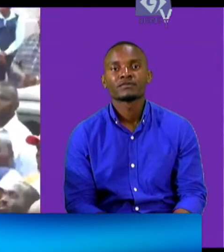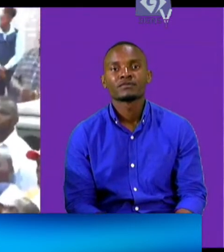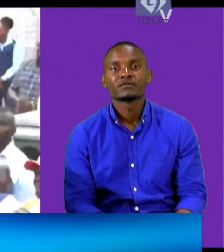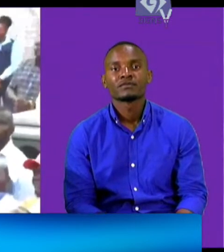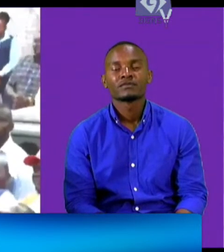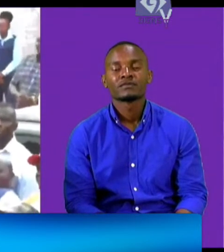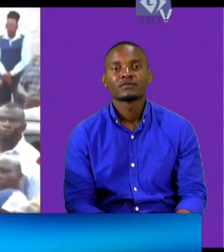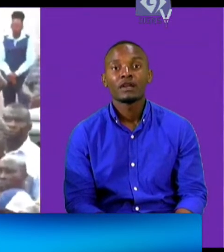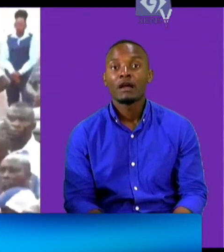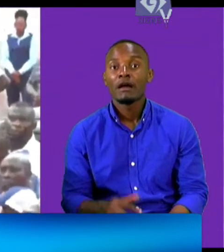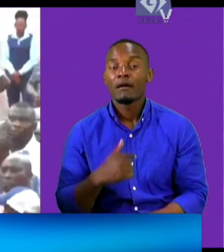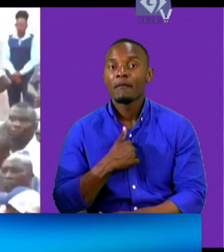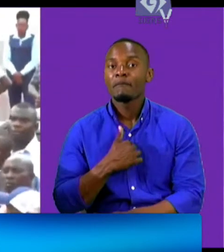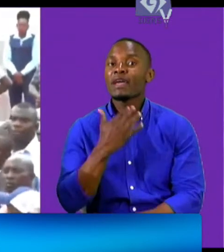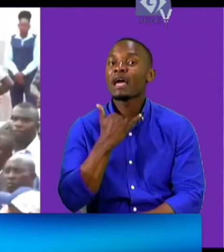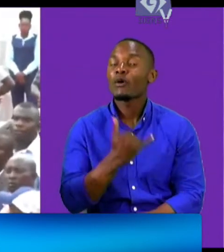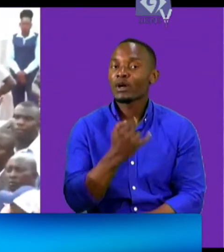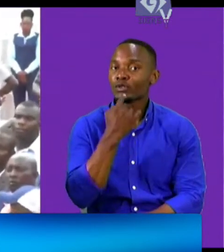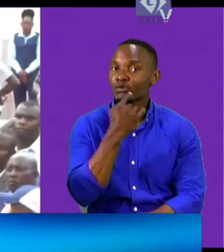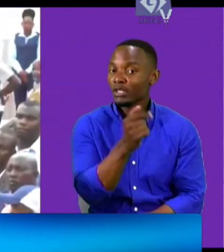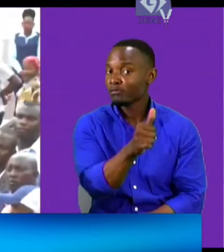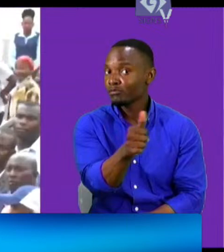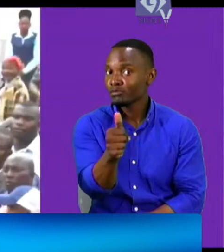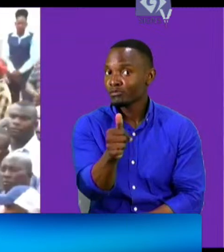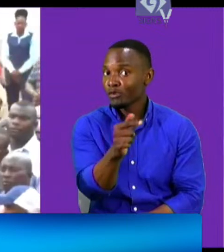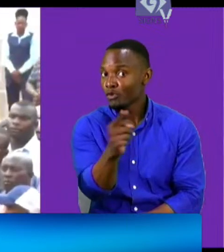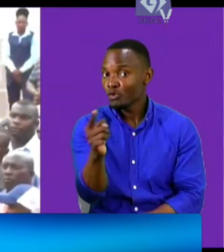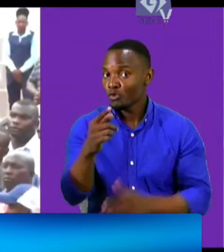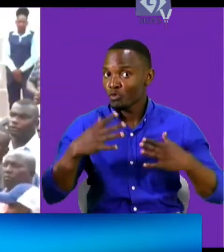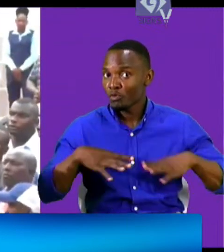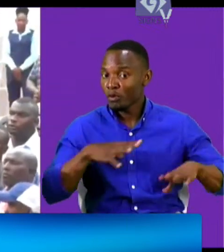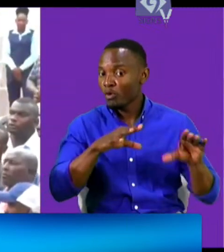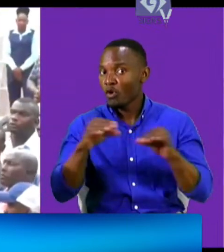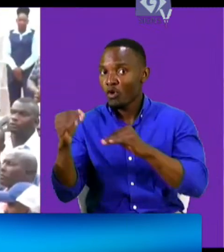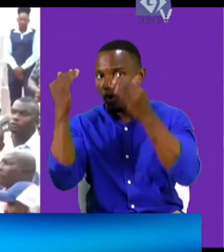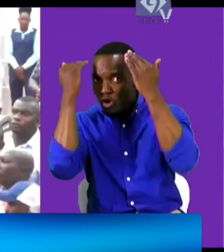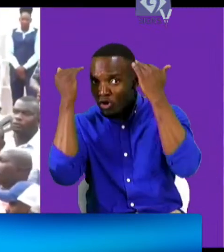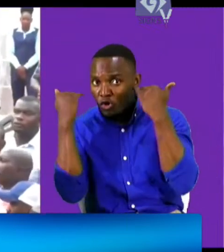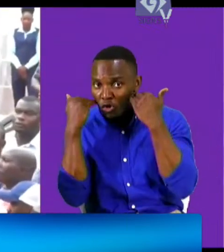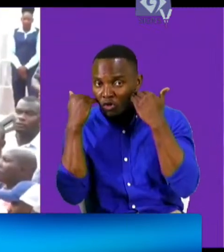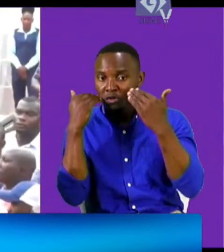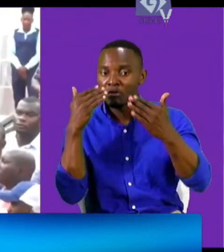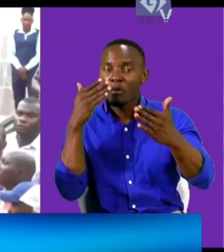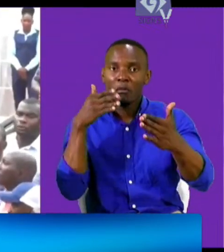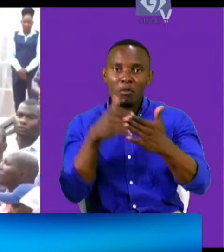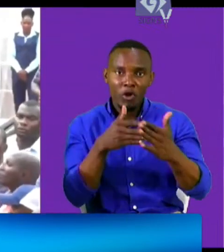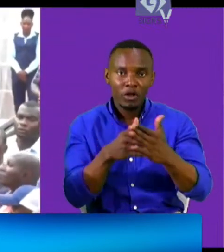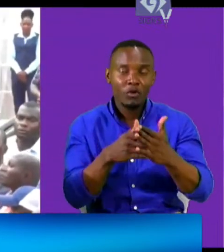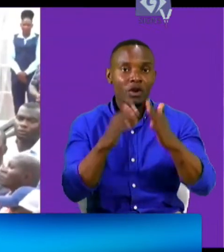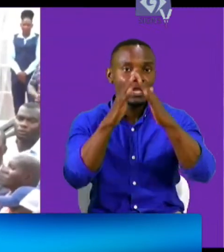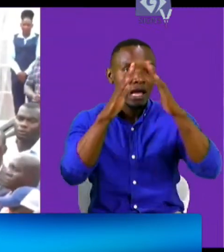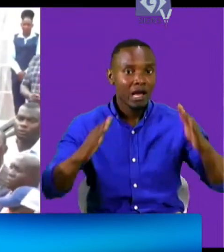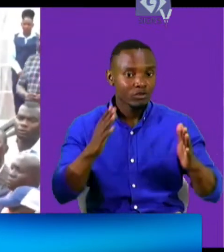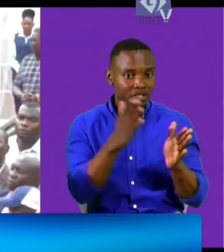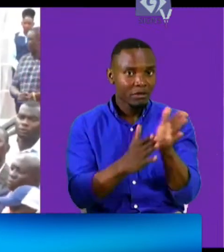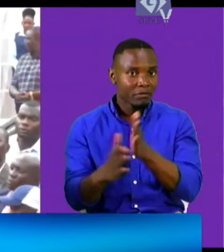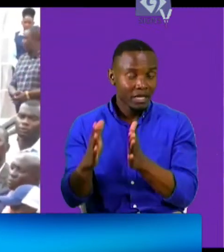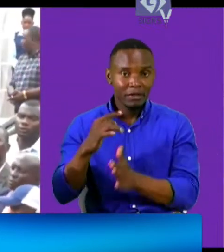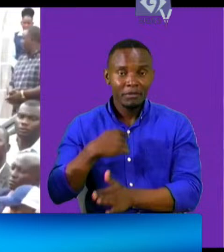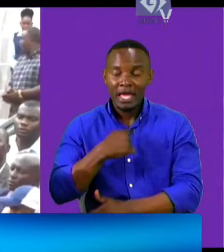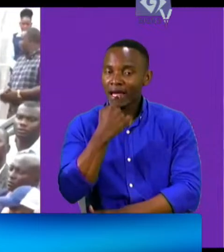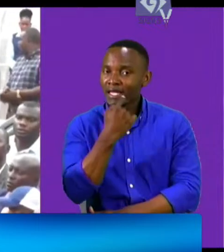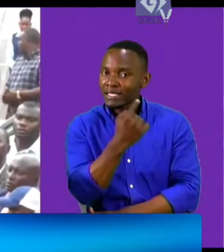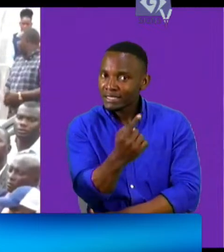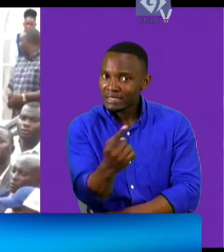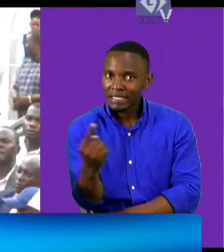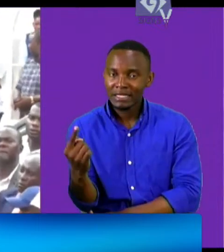Mimi nataka niwaambie wale wameenda kotini ati kuzuia hii mpango ya housing. I want to tell them there is